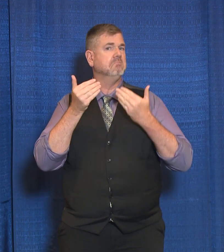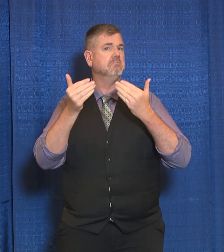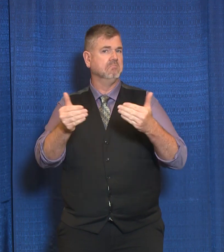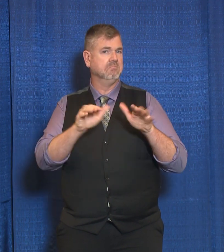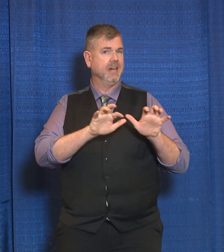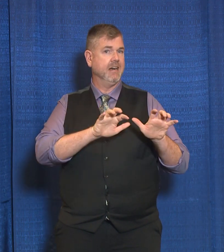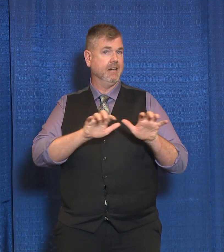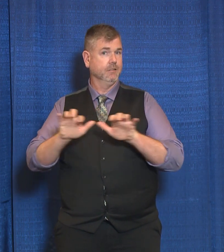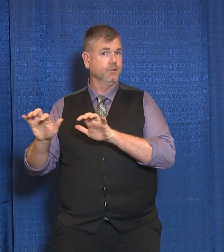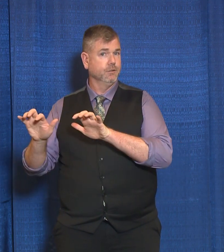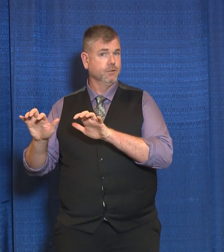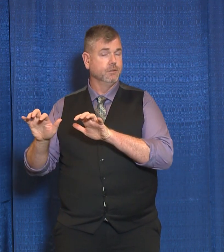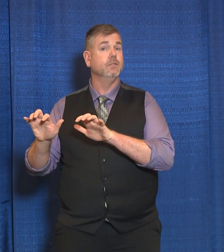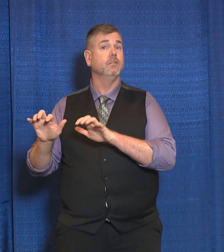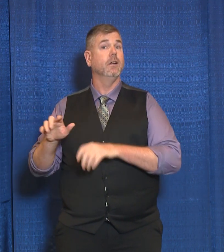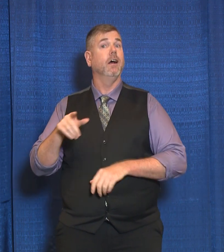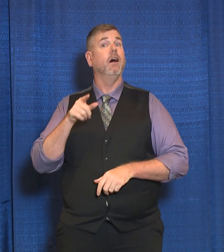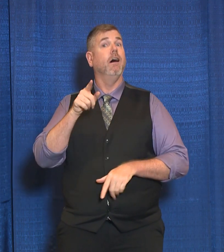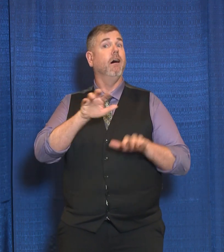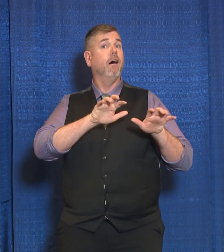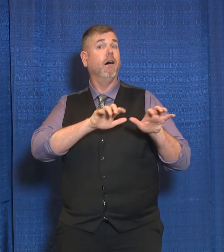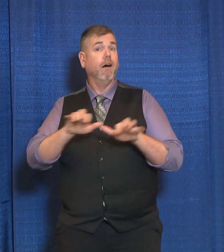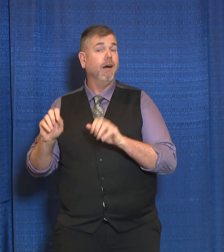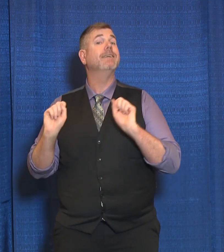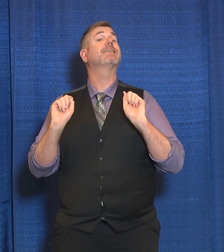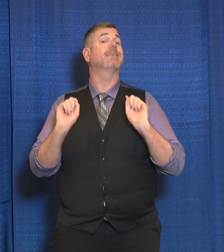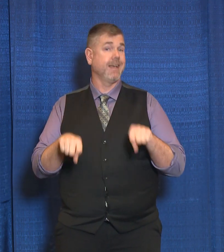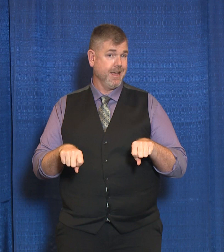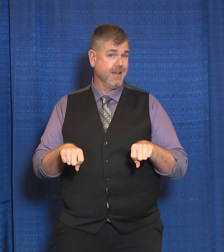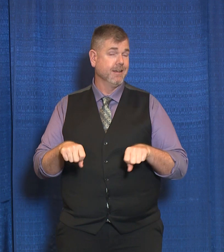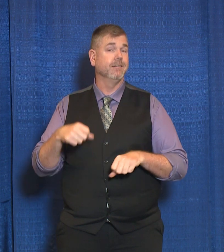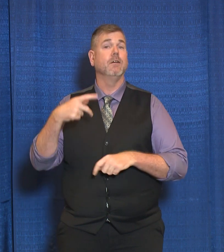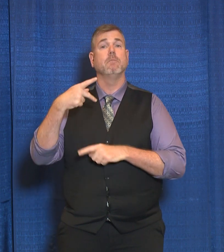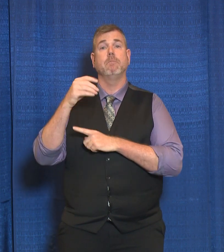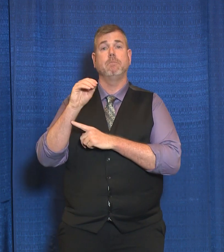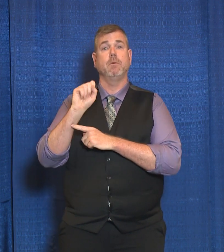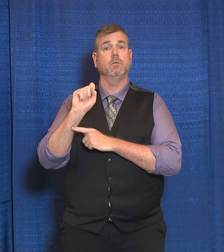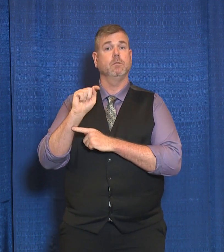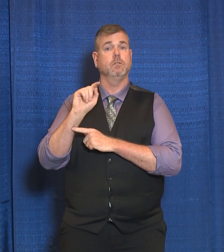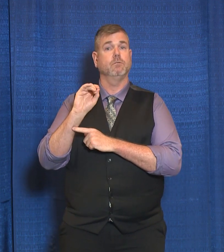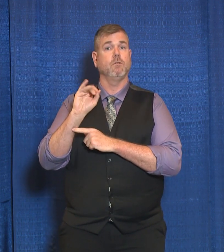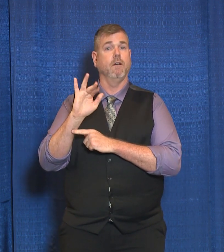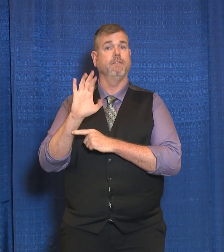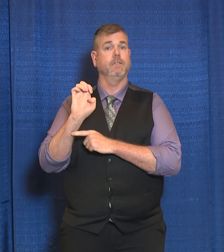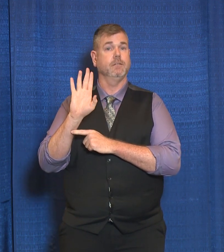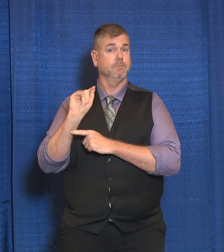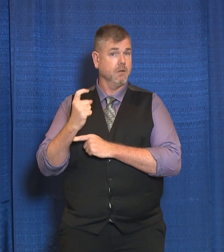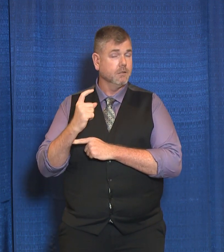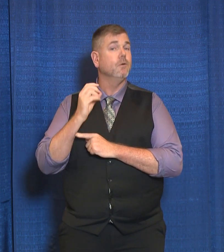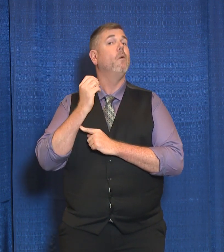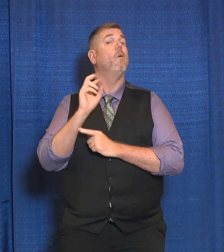The address you enter here can be a P.O. box or a business address.